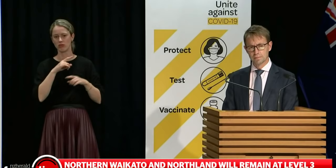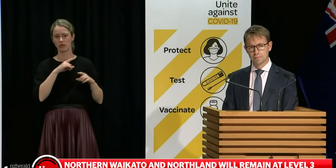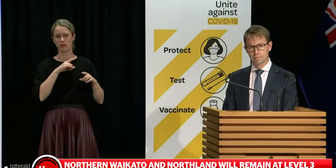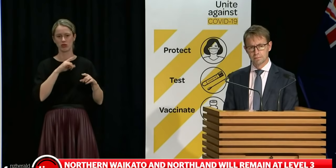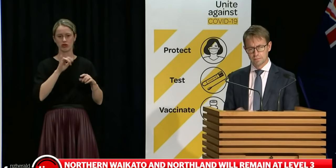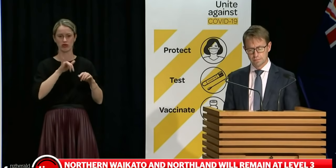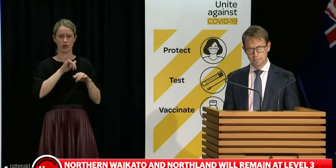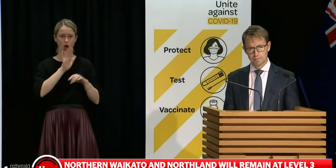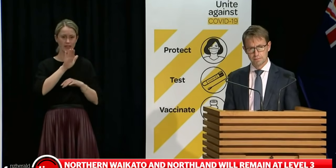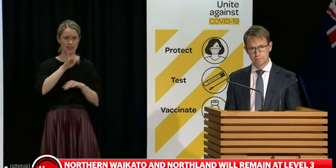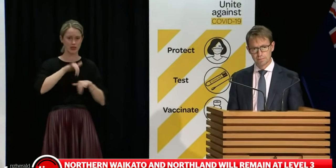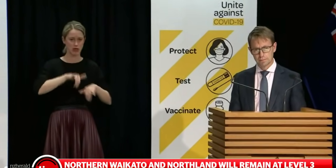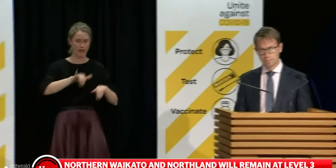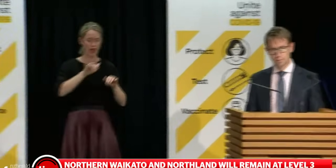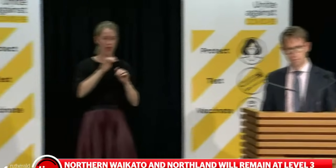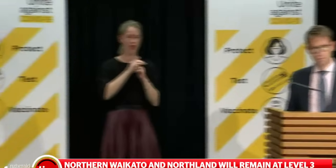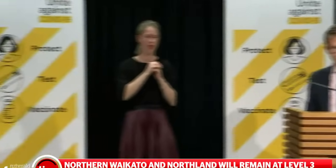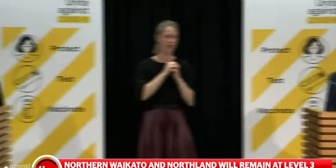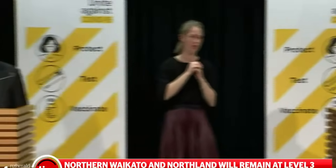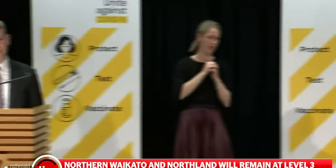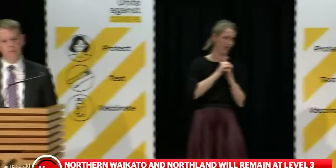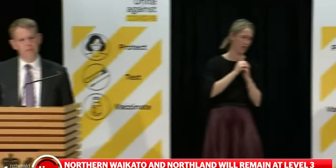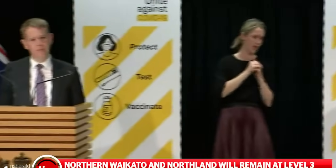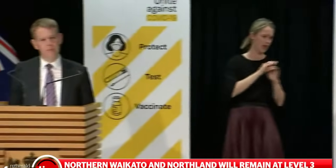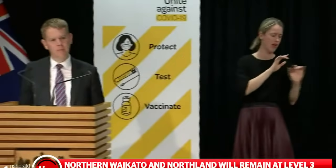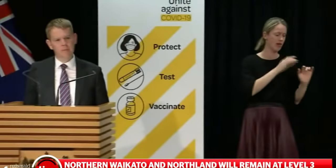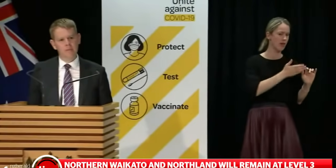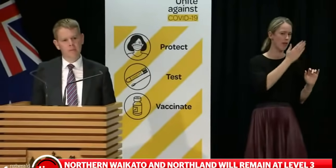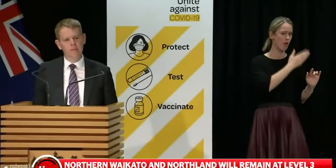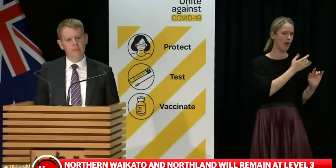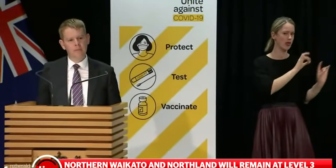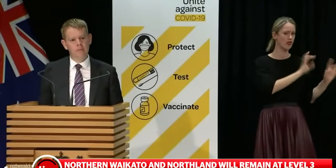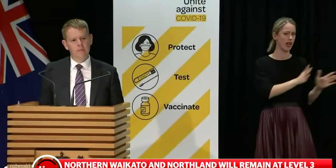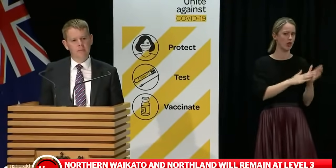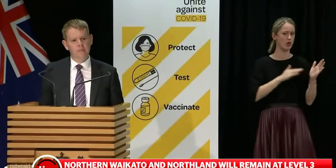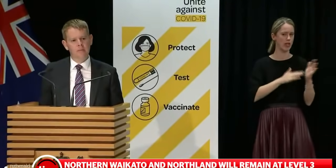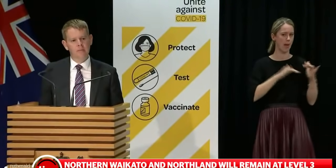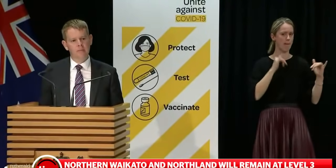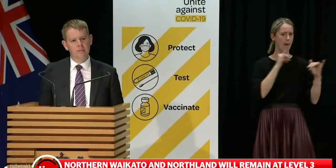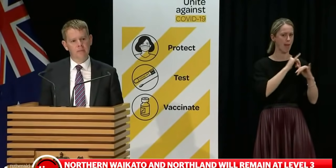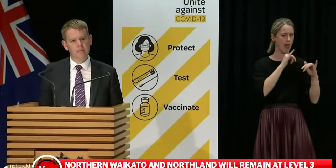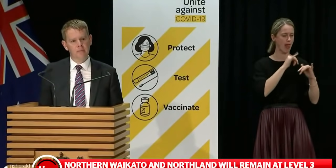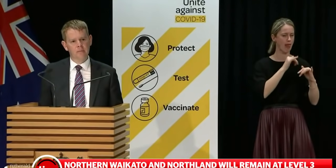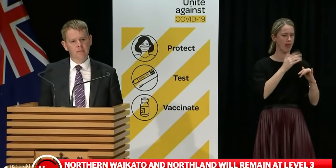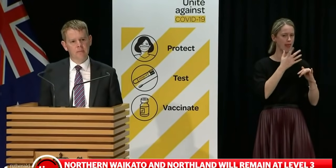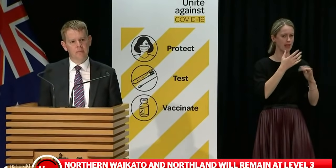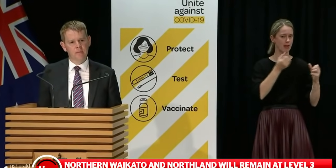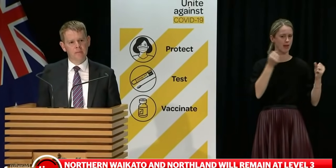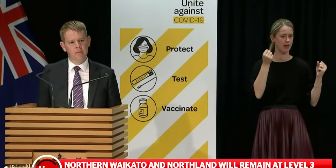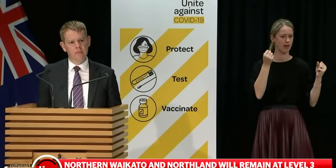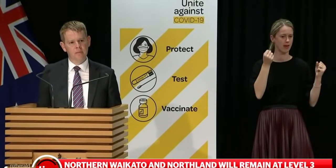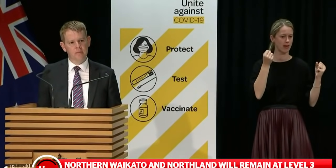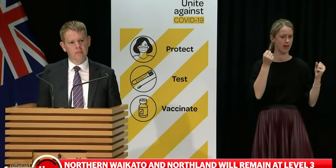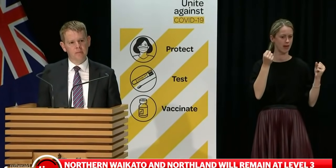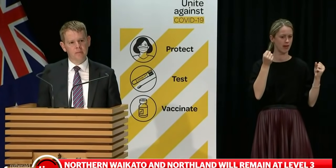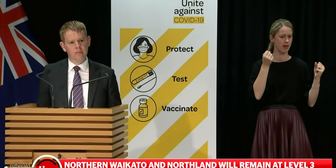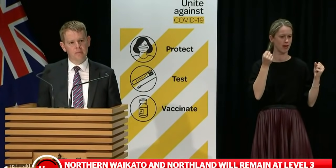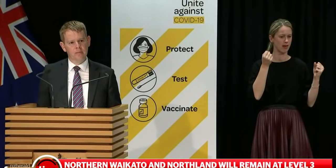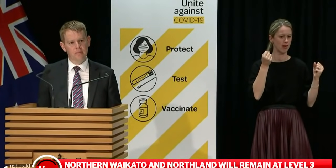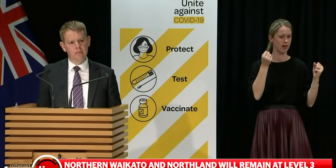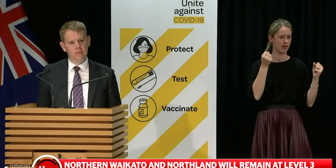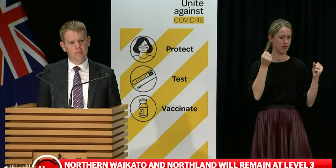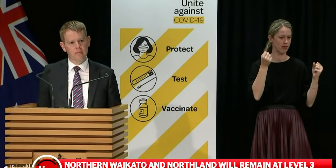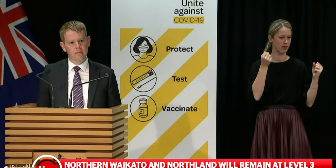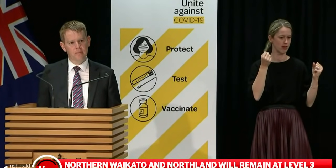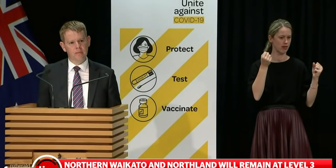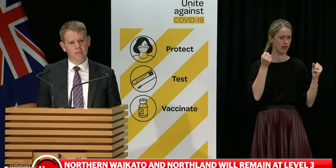Zealand for first mover advantage. That created the Trans-Tasman bubble earlier this year, which is obviously now on pause. Does that first mover advantage still exist, or